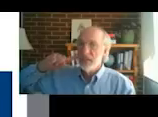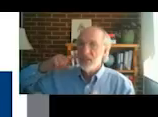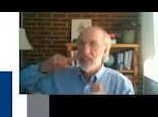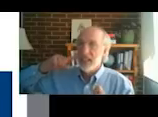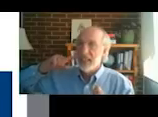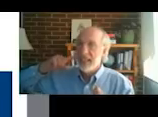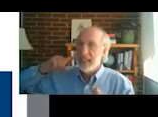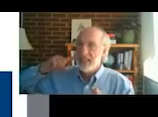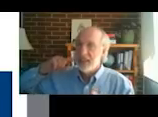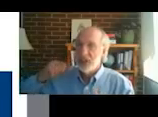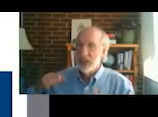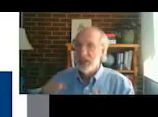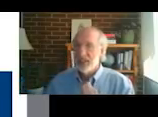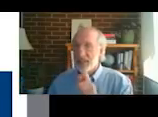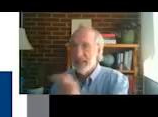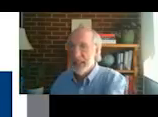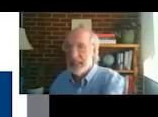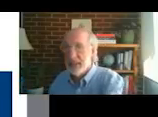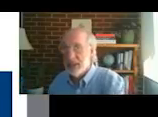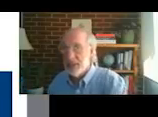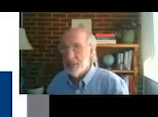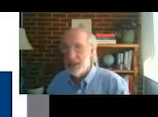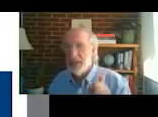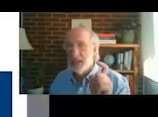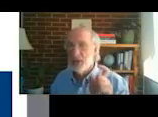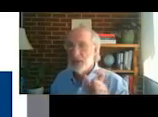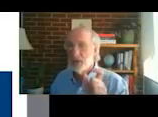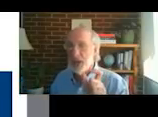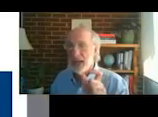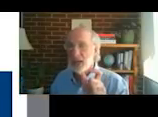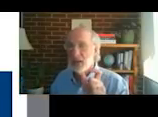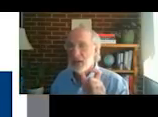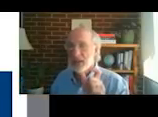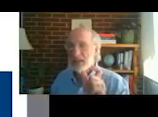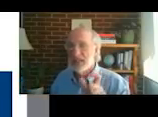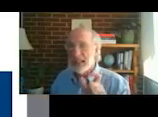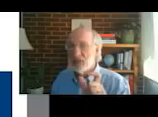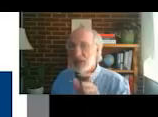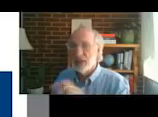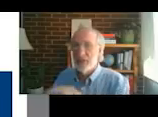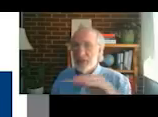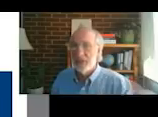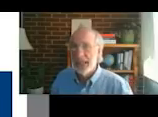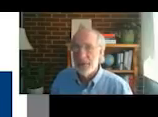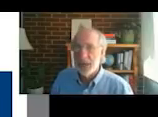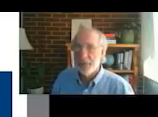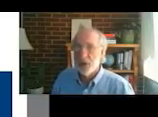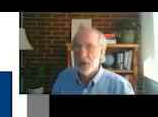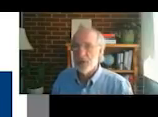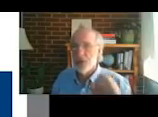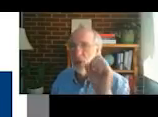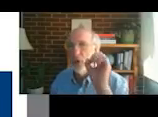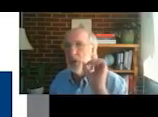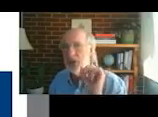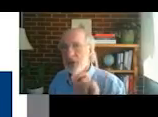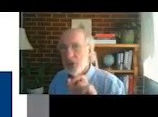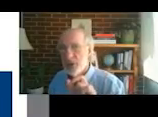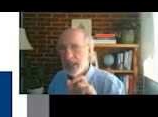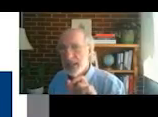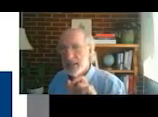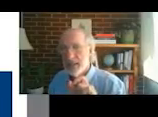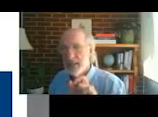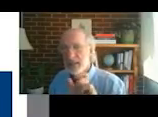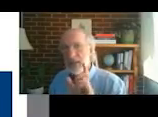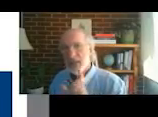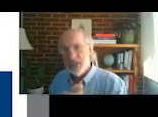do is sign candy, child signs candy, I give a little bit, and then I run a trial, a second trial to fade my prompts with no